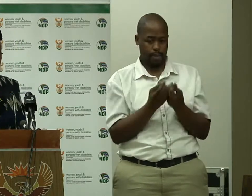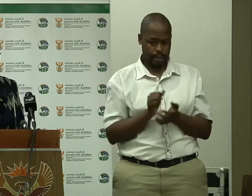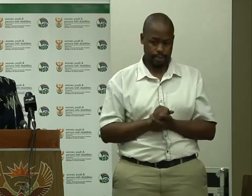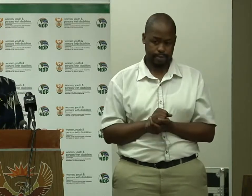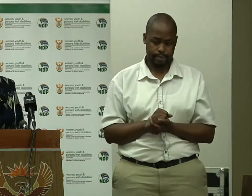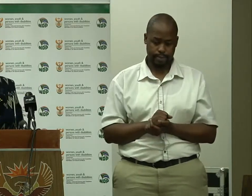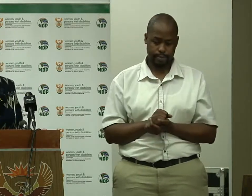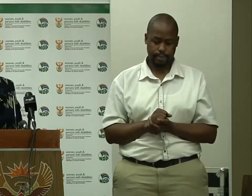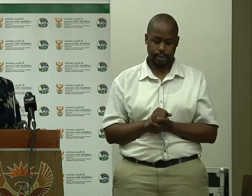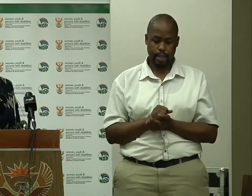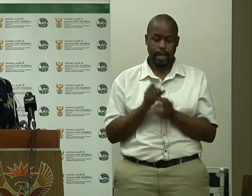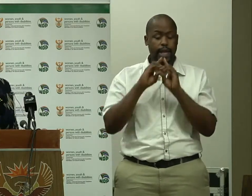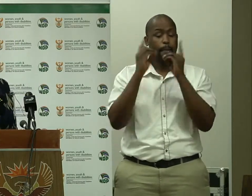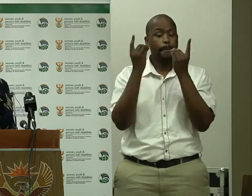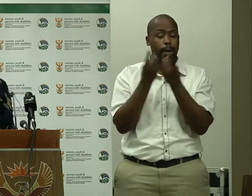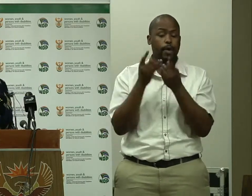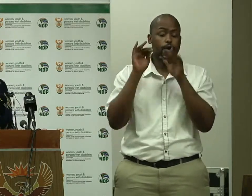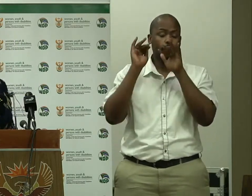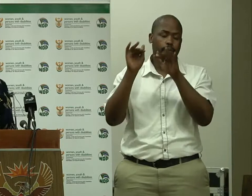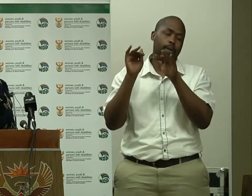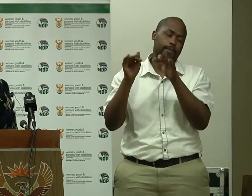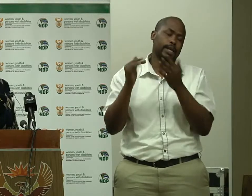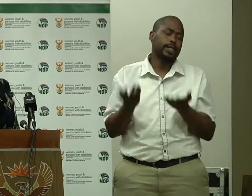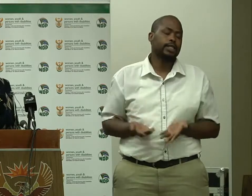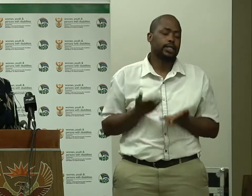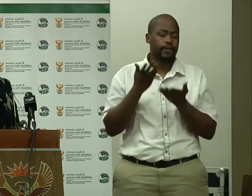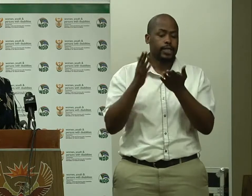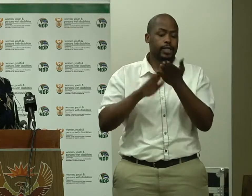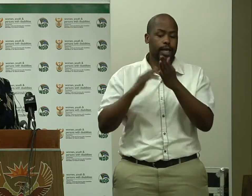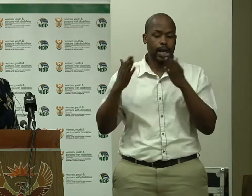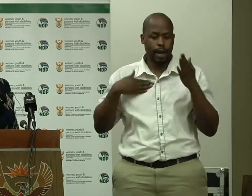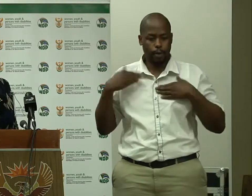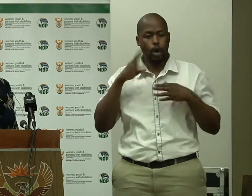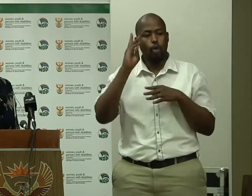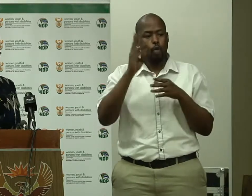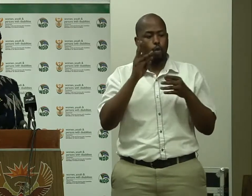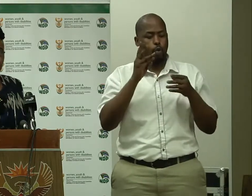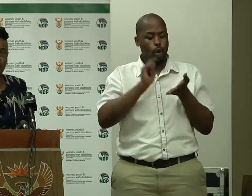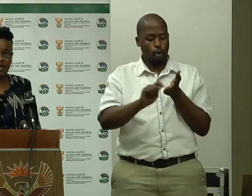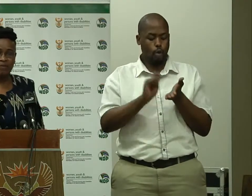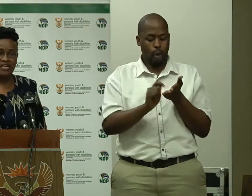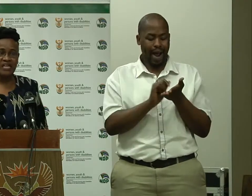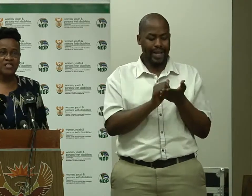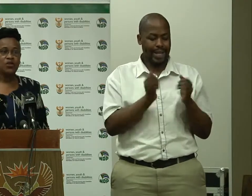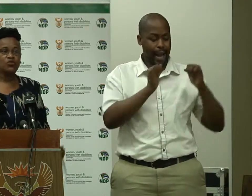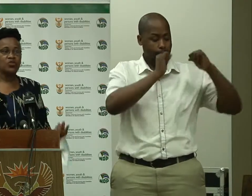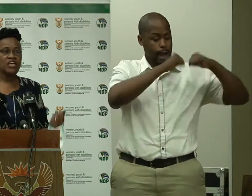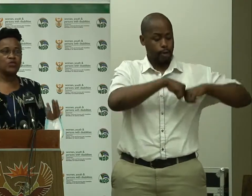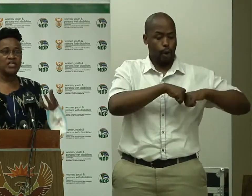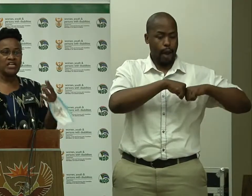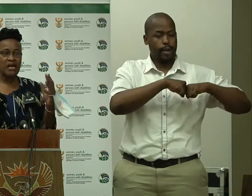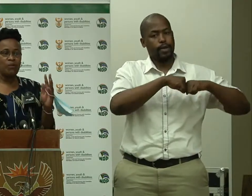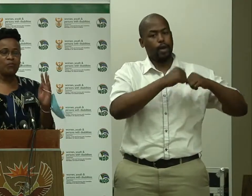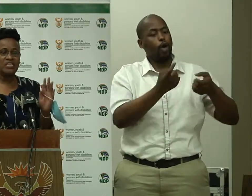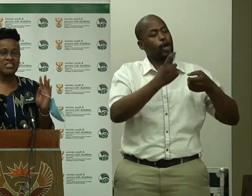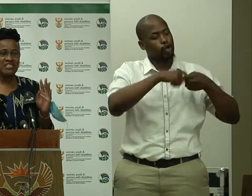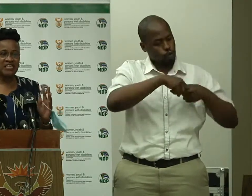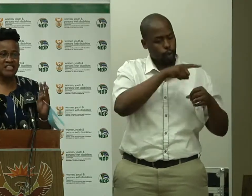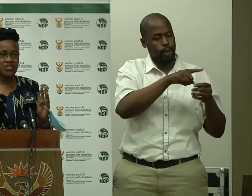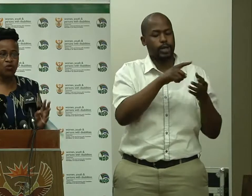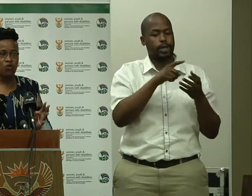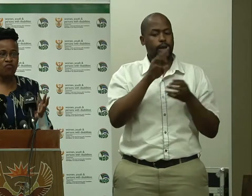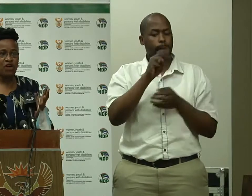and Administration that we're going to write a joint cabinet memo and submit it to cabinet so that we can come up with